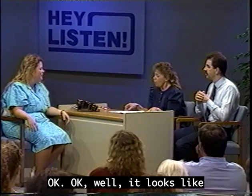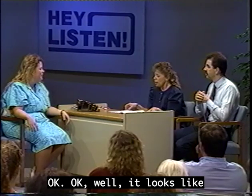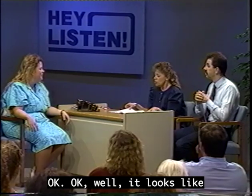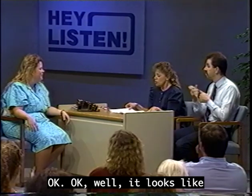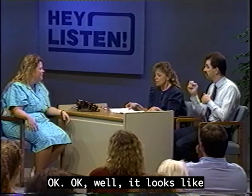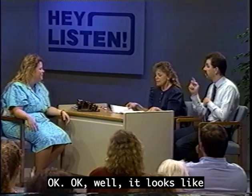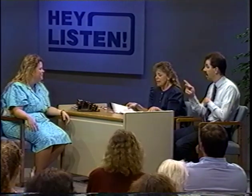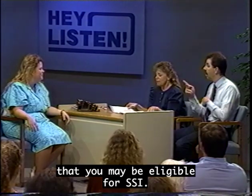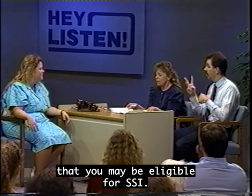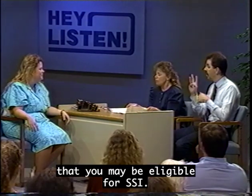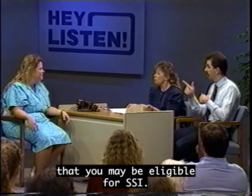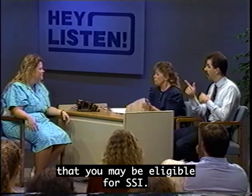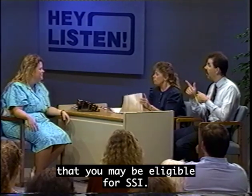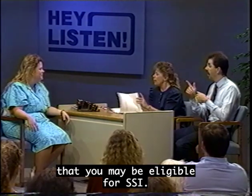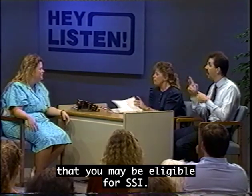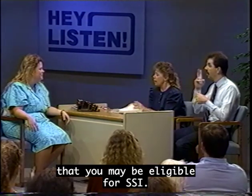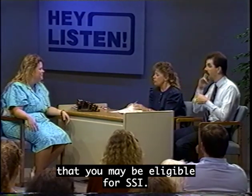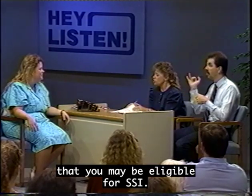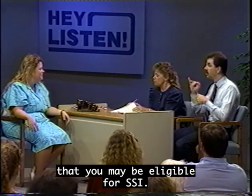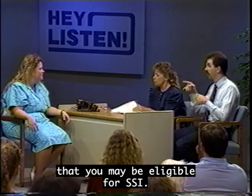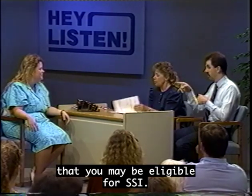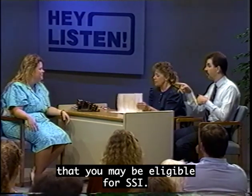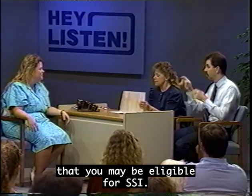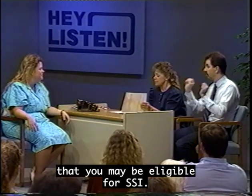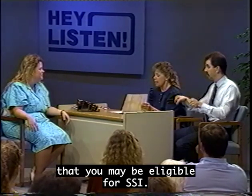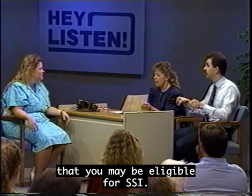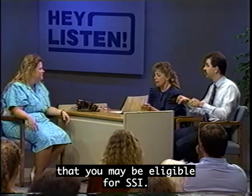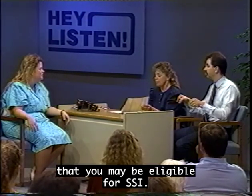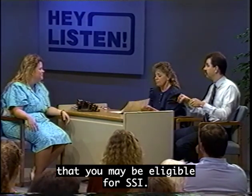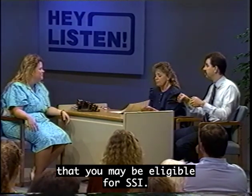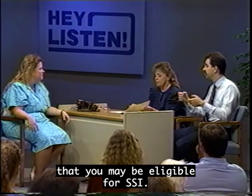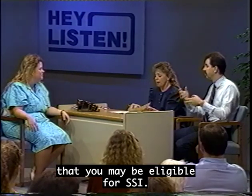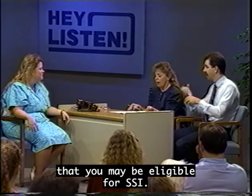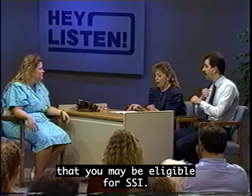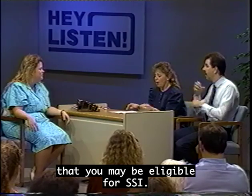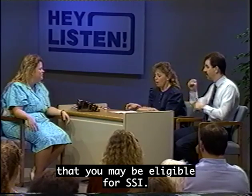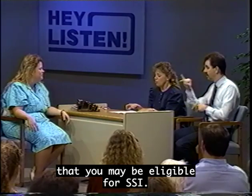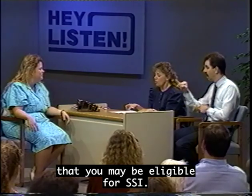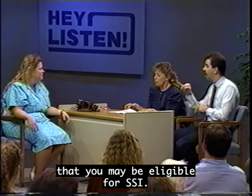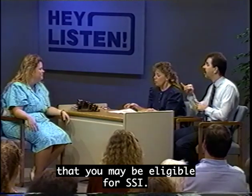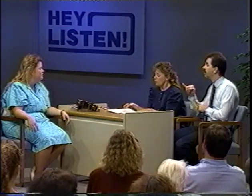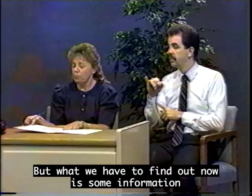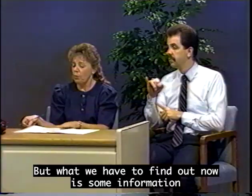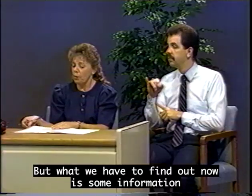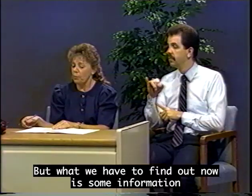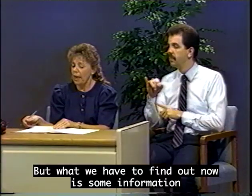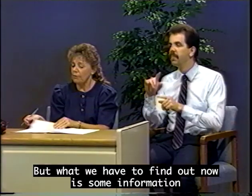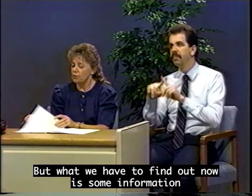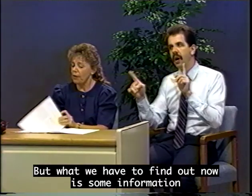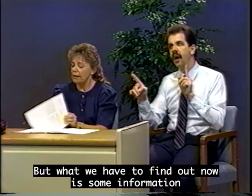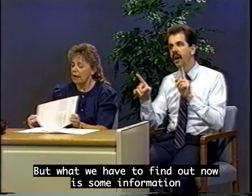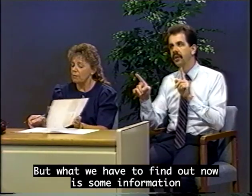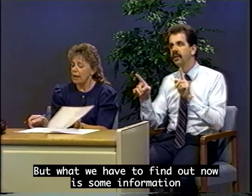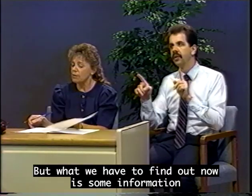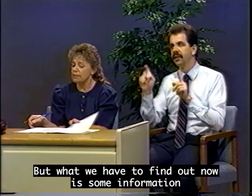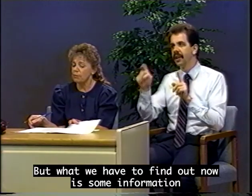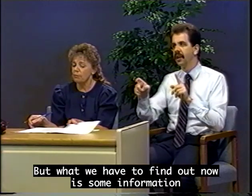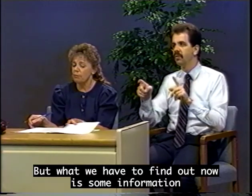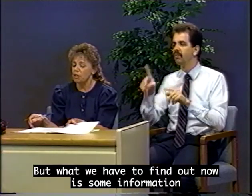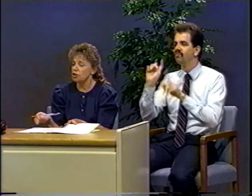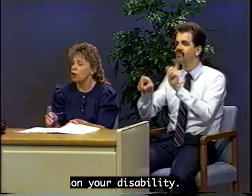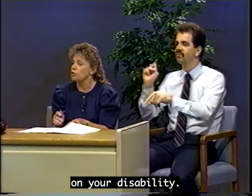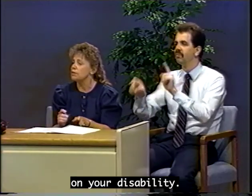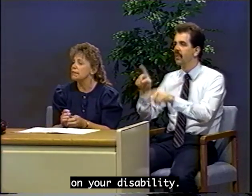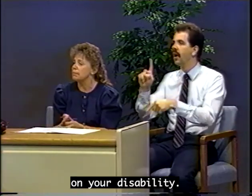Okay. Well, it looks like that you may be eligible for SSI. But what we have to find out now is